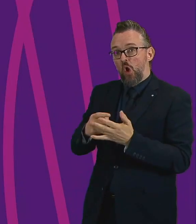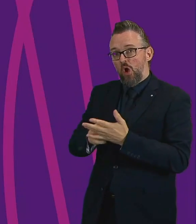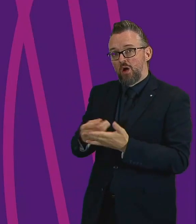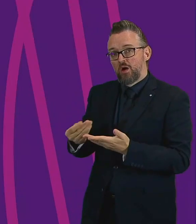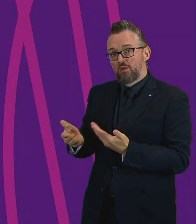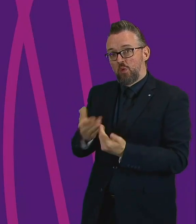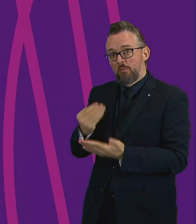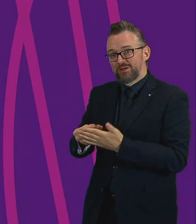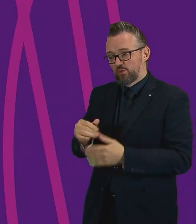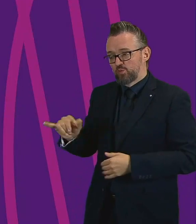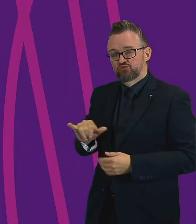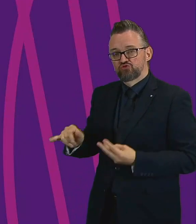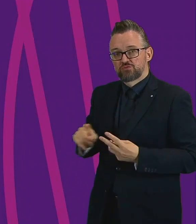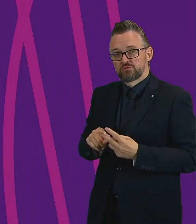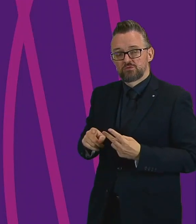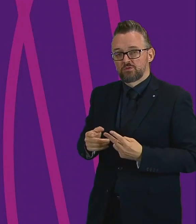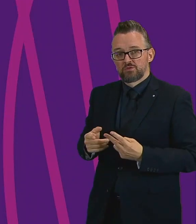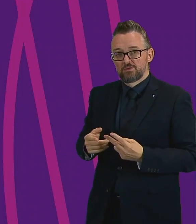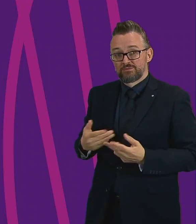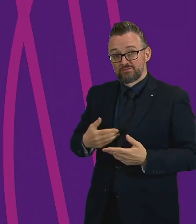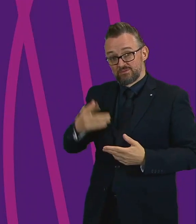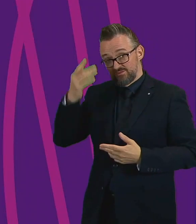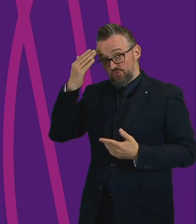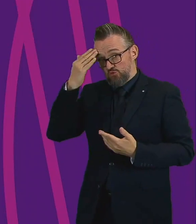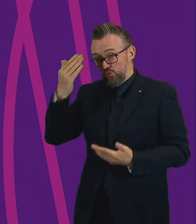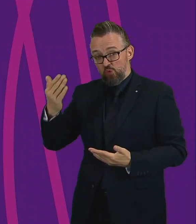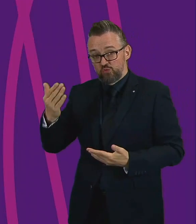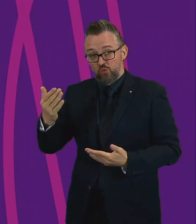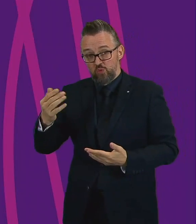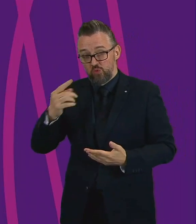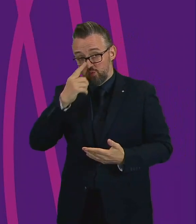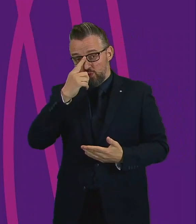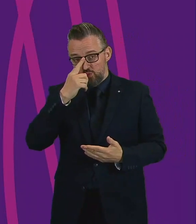money? And I worry about how one of the most